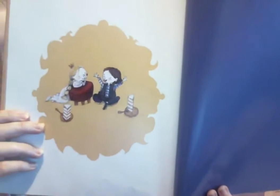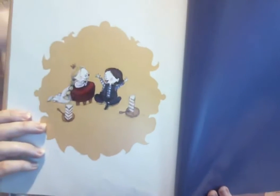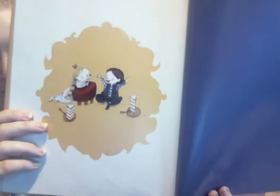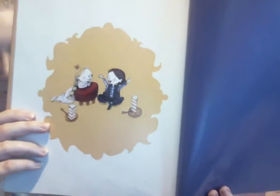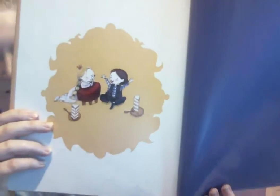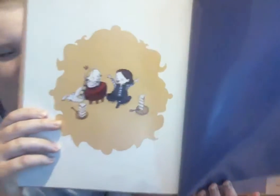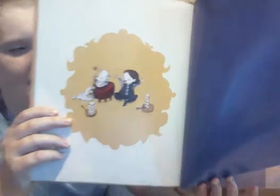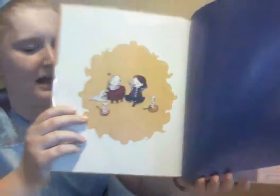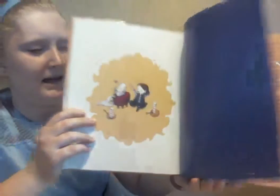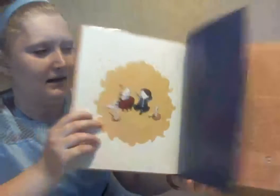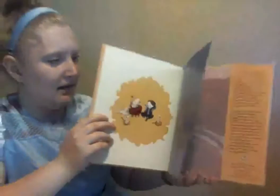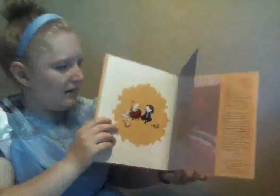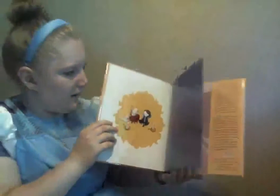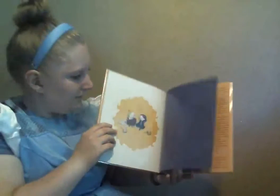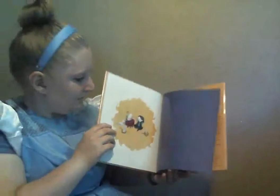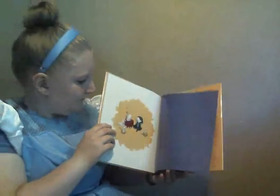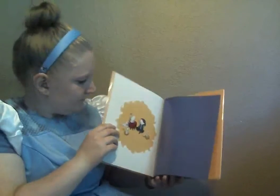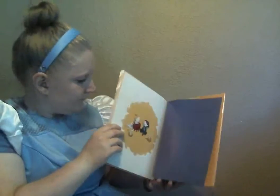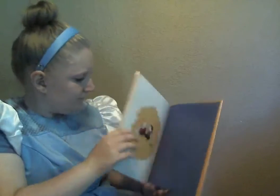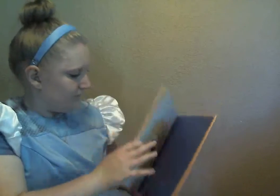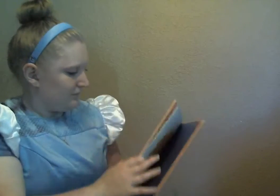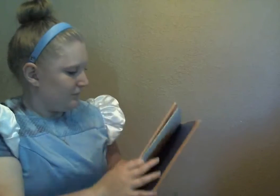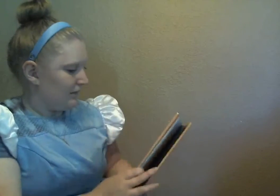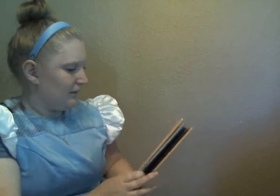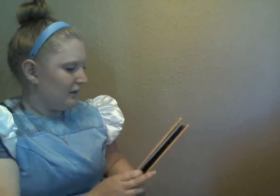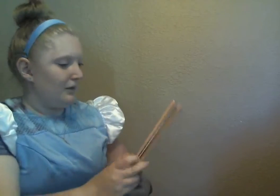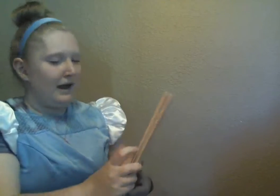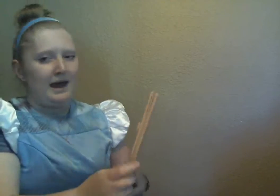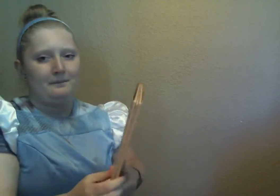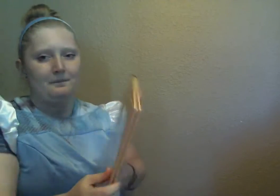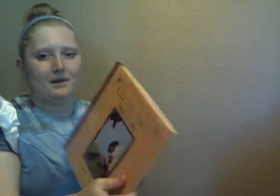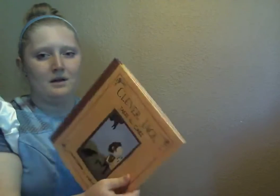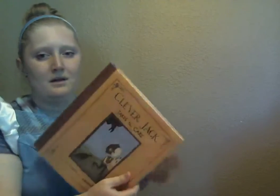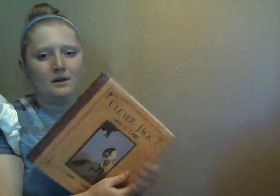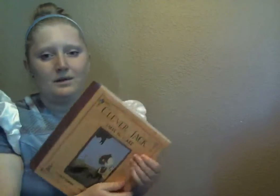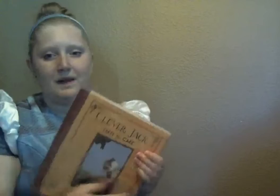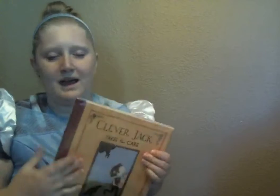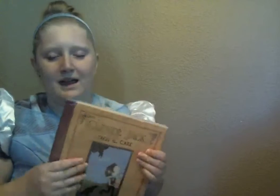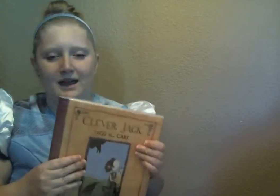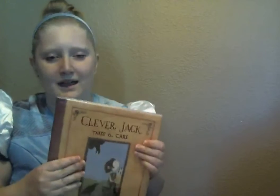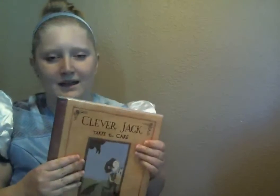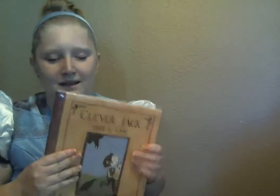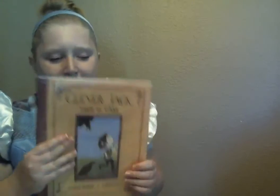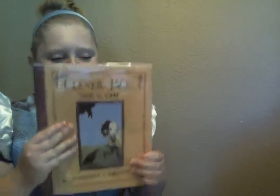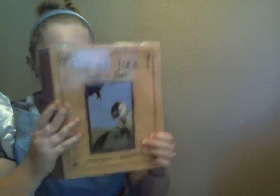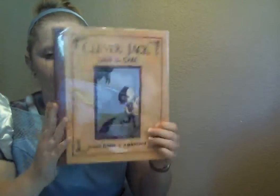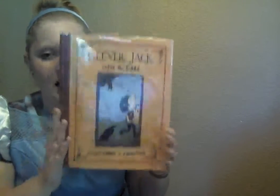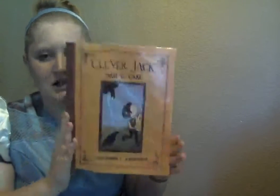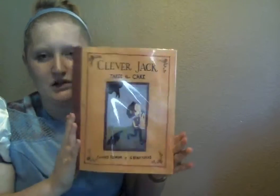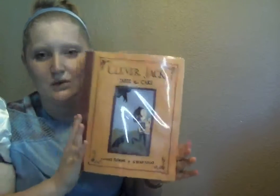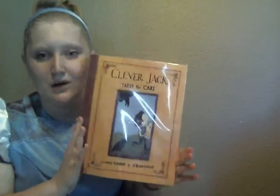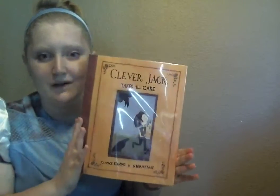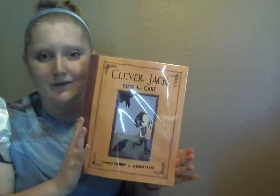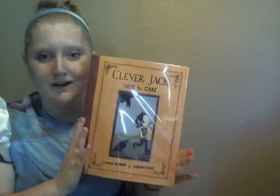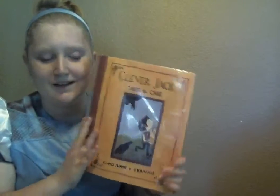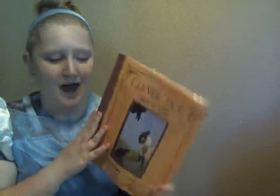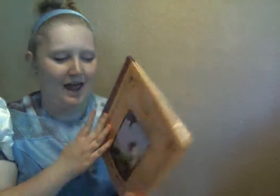And they're eating cake together. Okay, so that is our story for today.